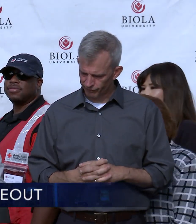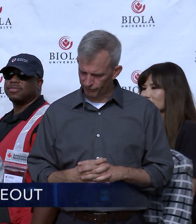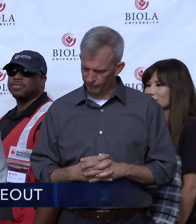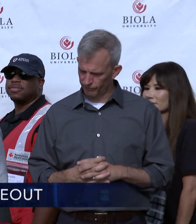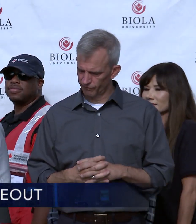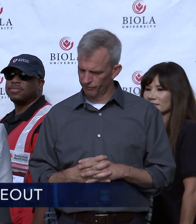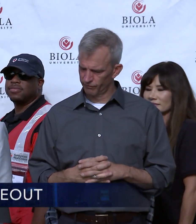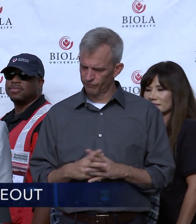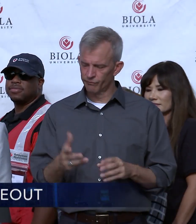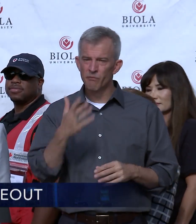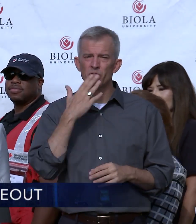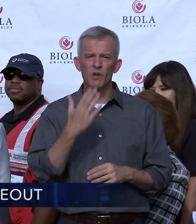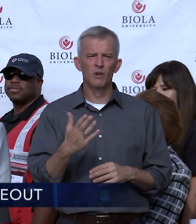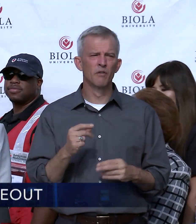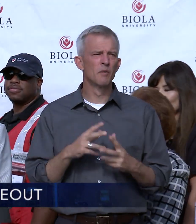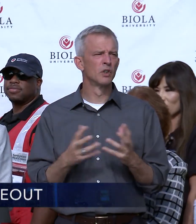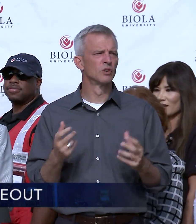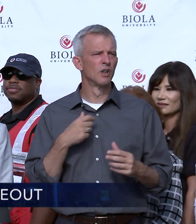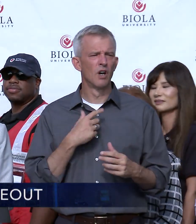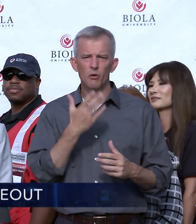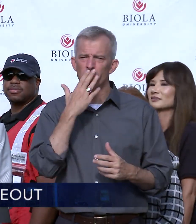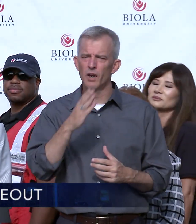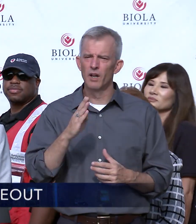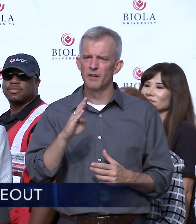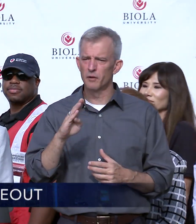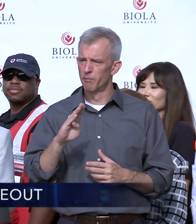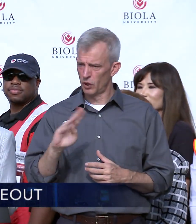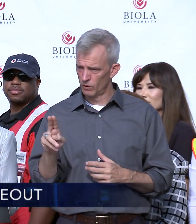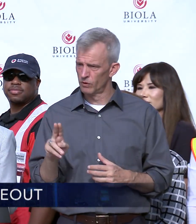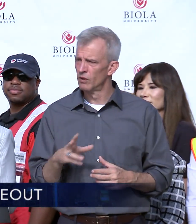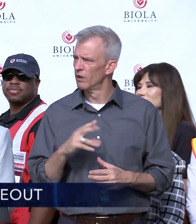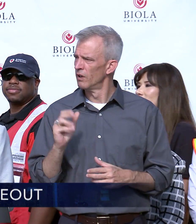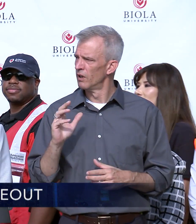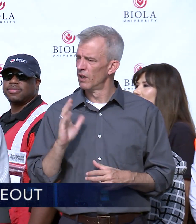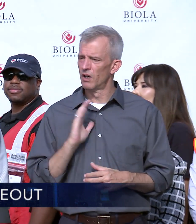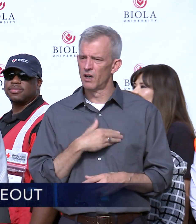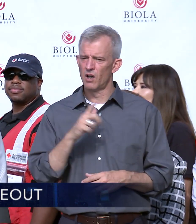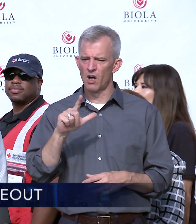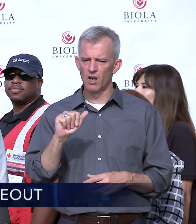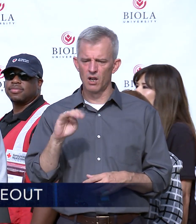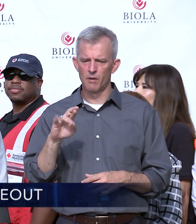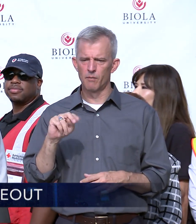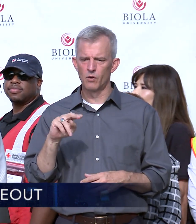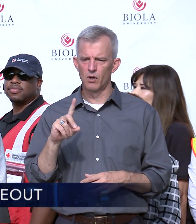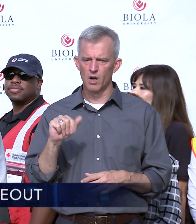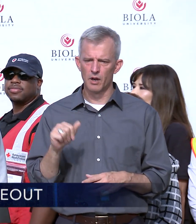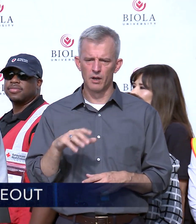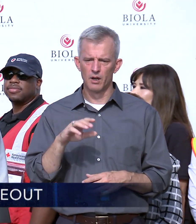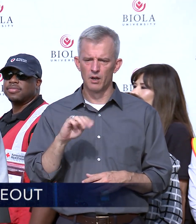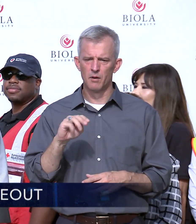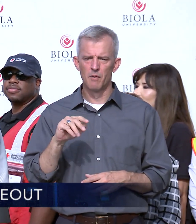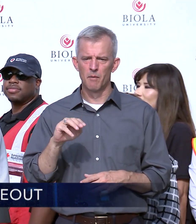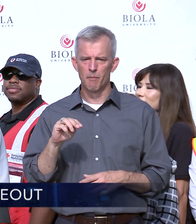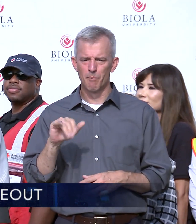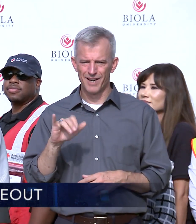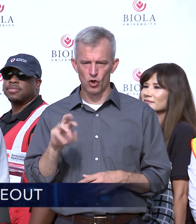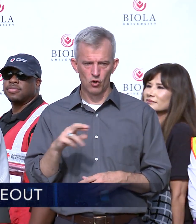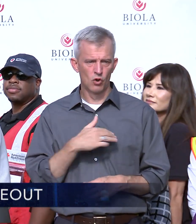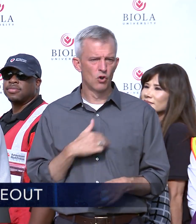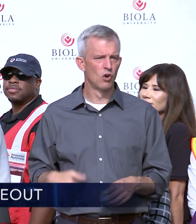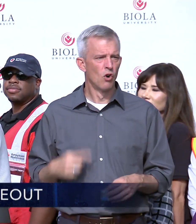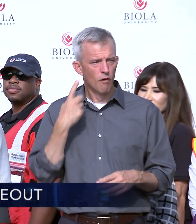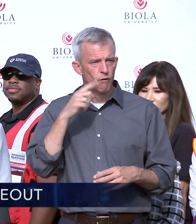Thank you very much. I want to thank Biola and our La Mirada Mayor, Steve DeRoos, for hosting us